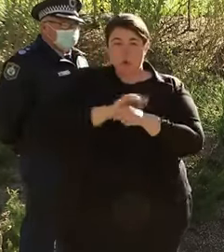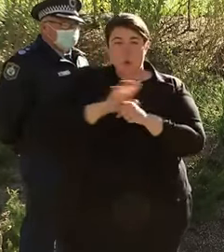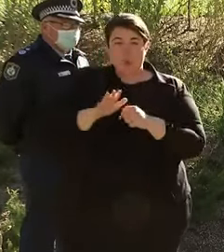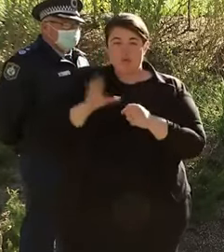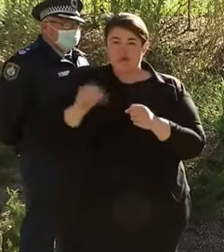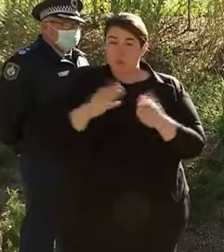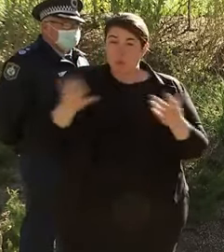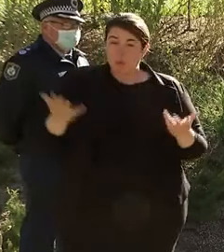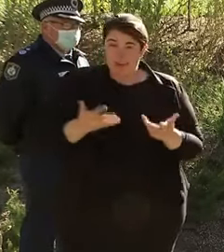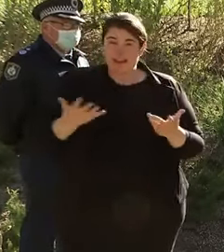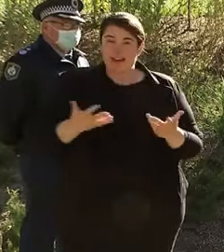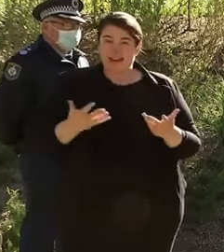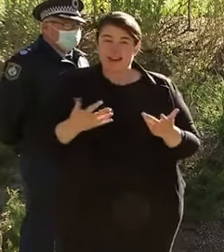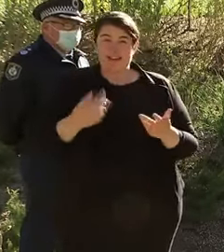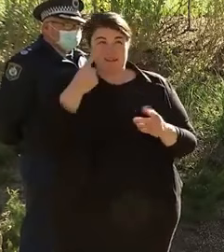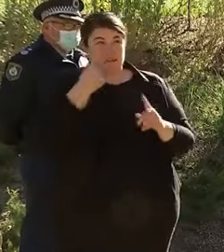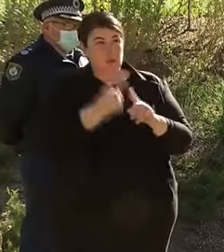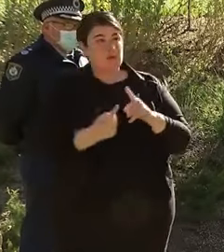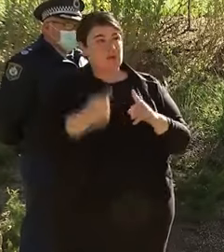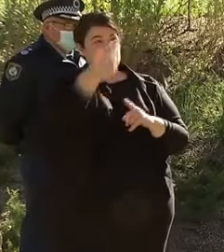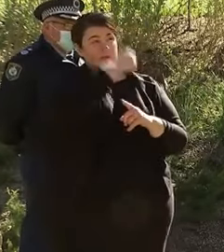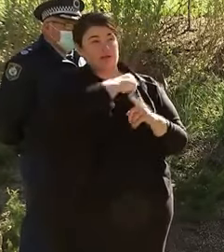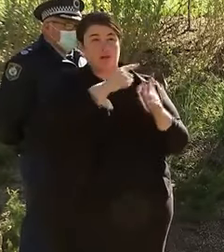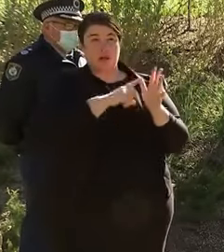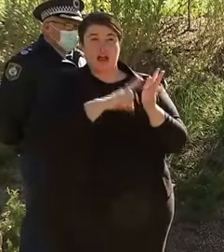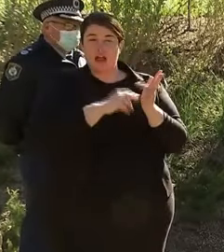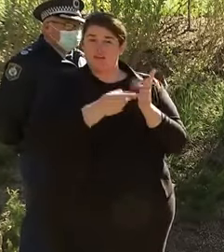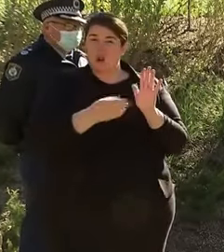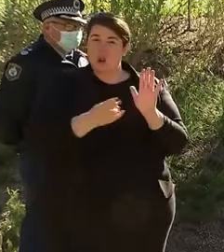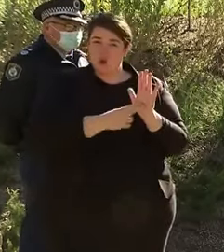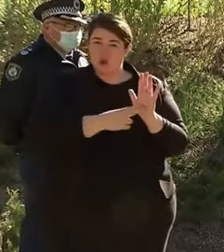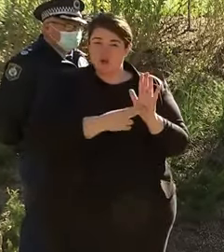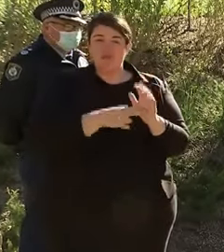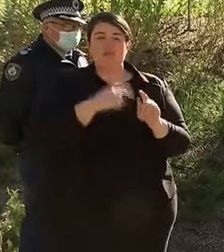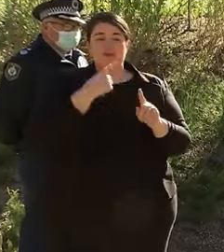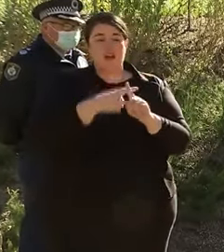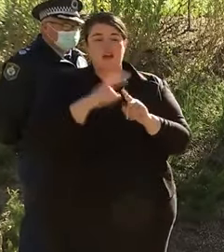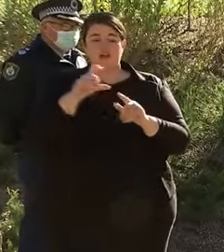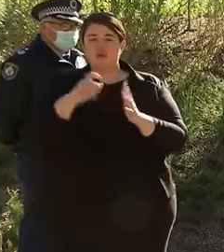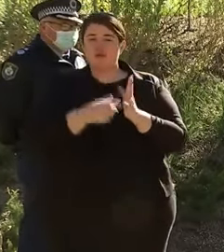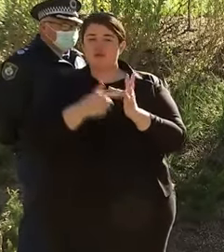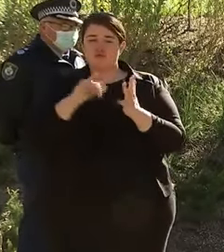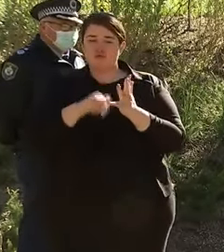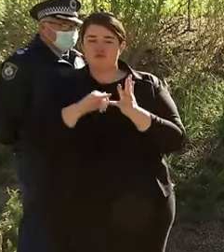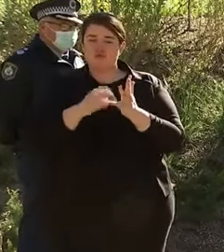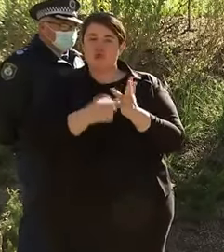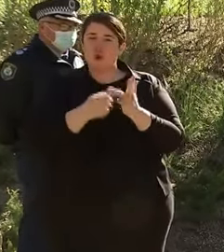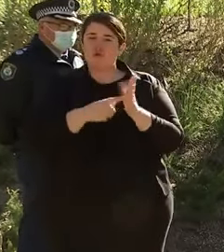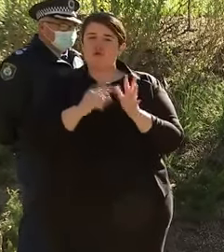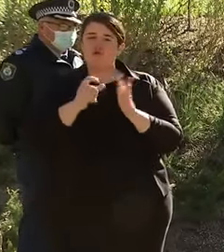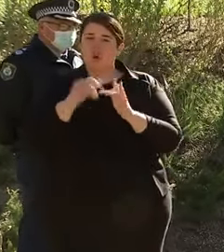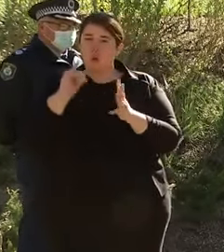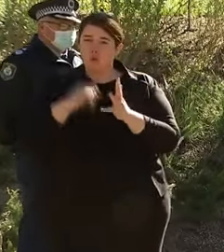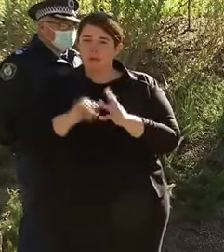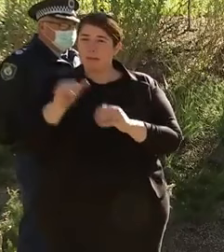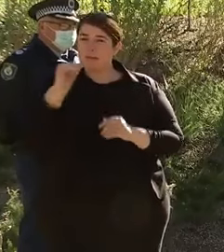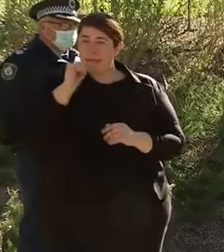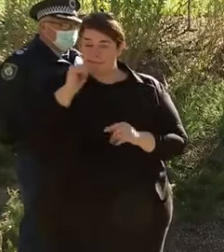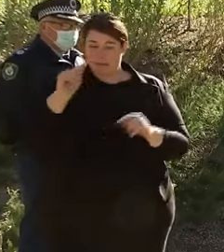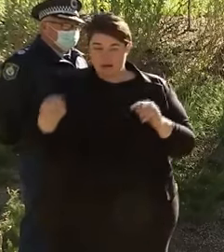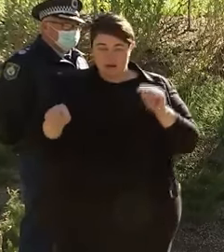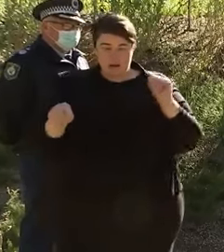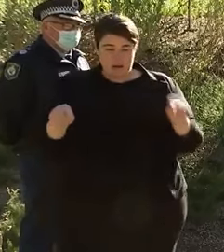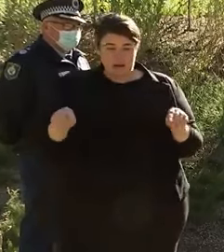each week. And if you go back to that period, both with the Crossroads and also the subsequent Avalon